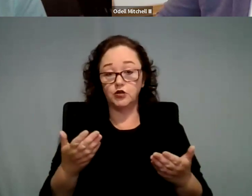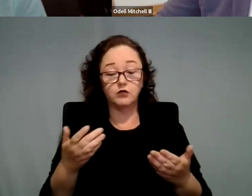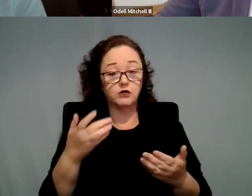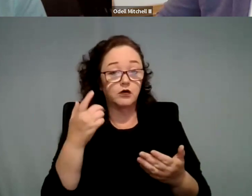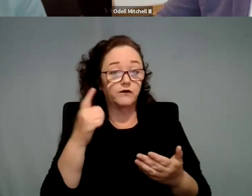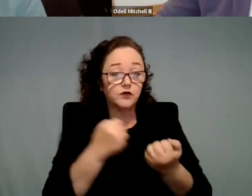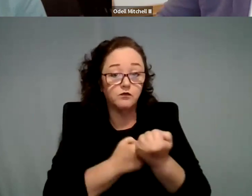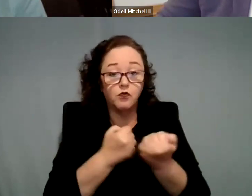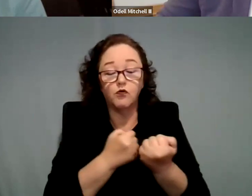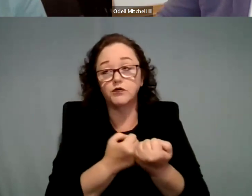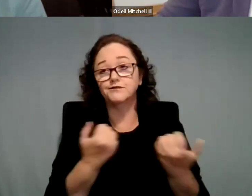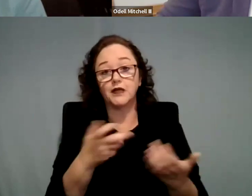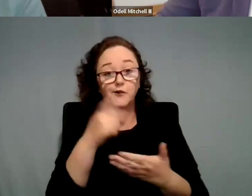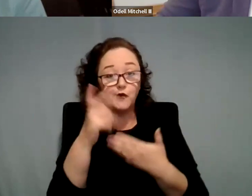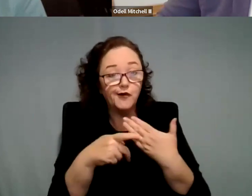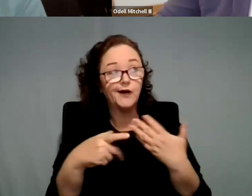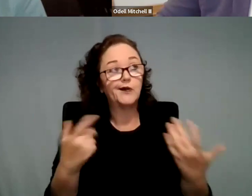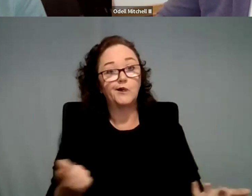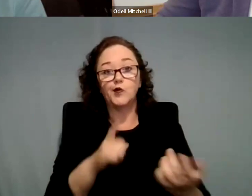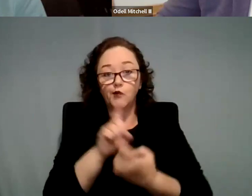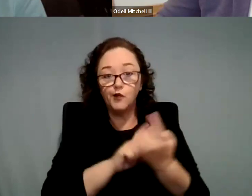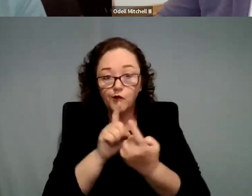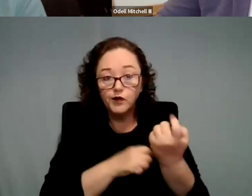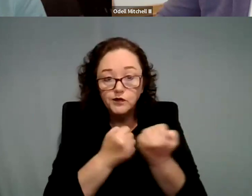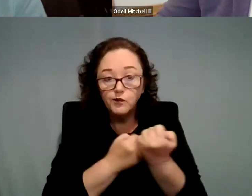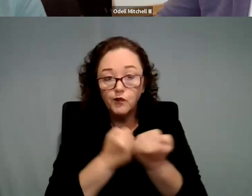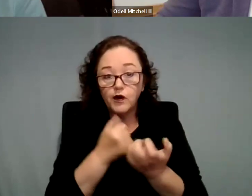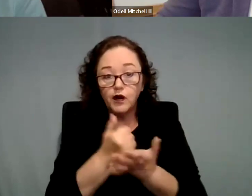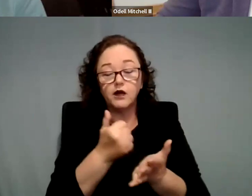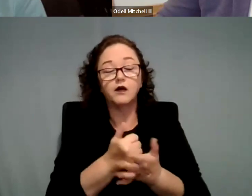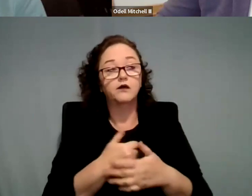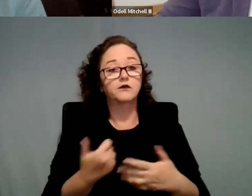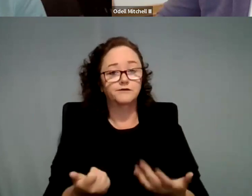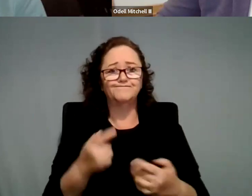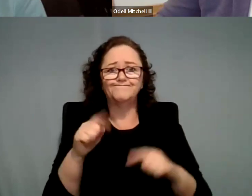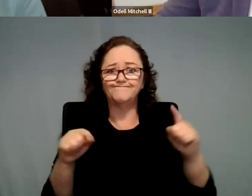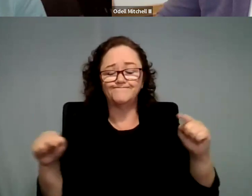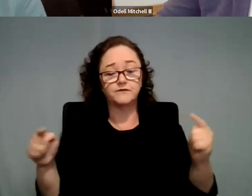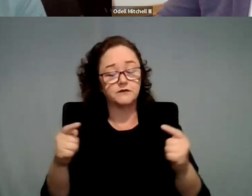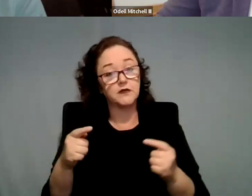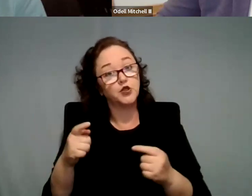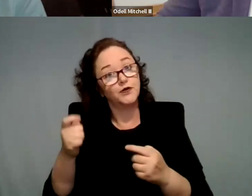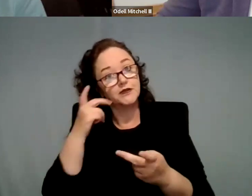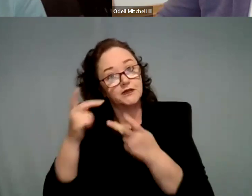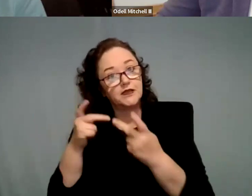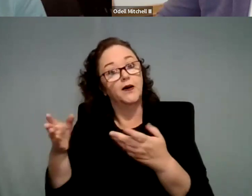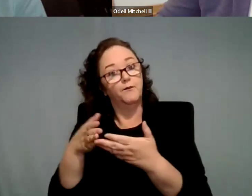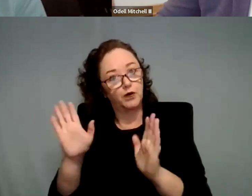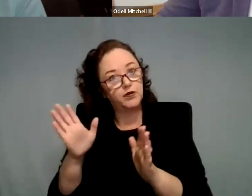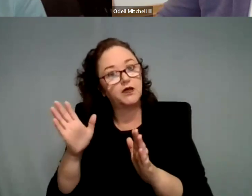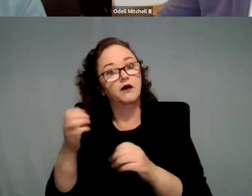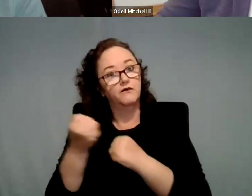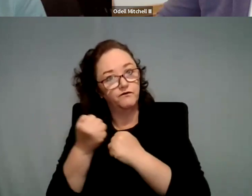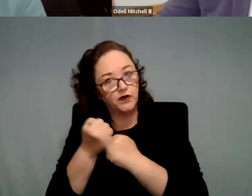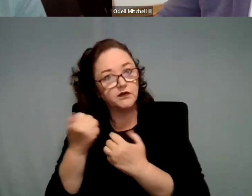like this, whether it's that one-on-one support and assistance. Come check out our list of public funding opportunities, other workshops.